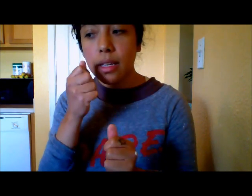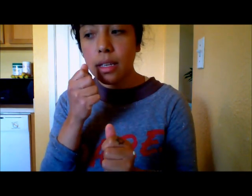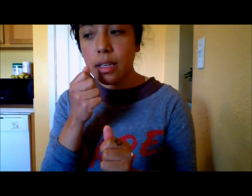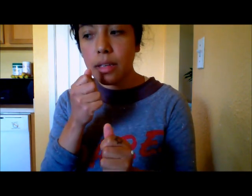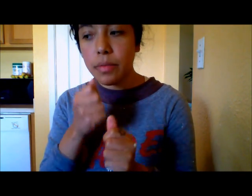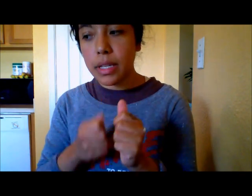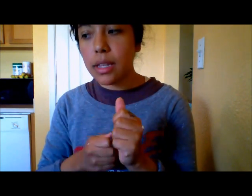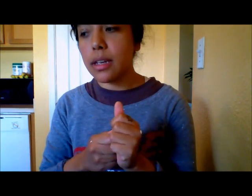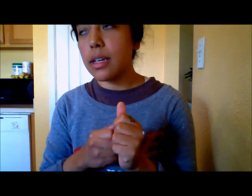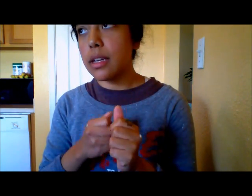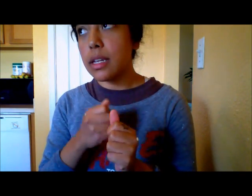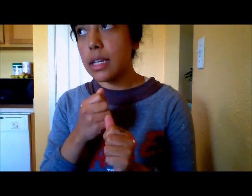With